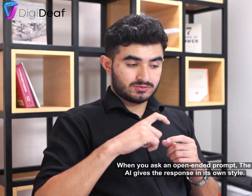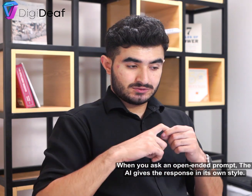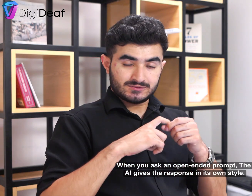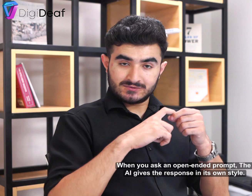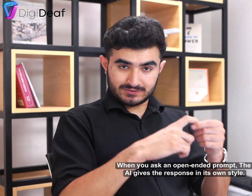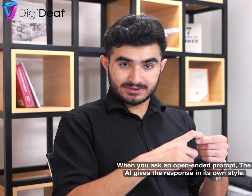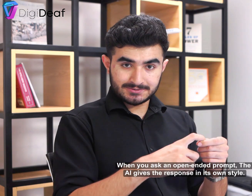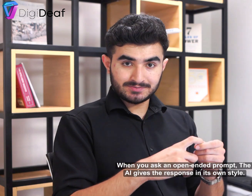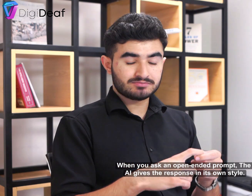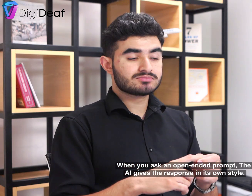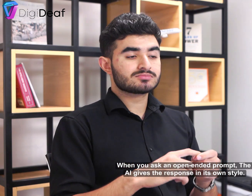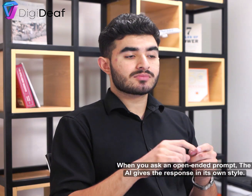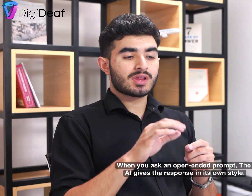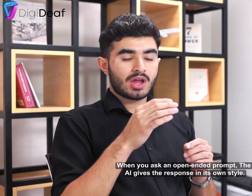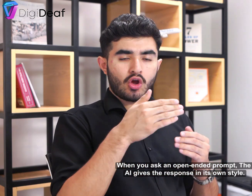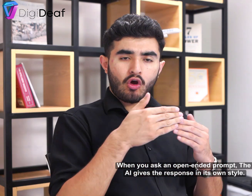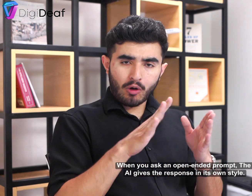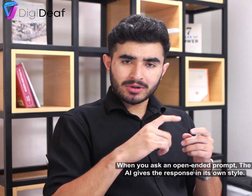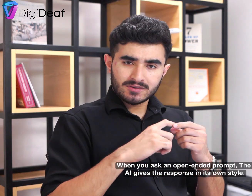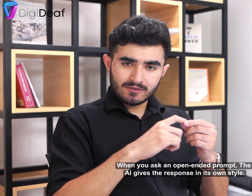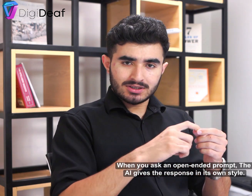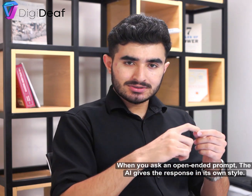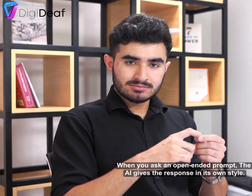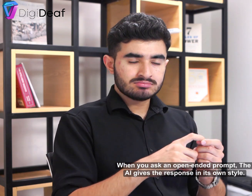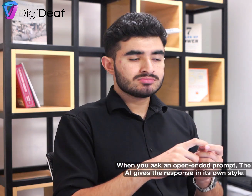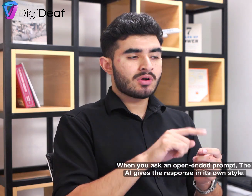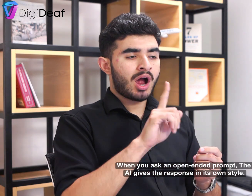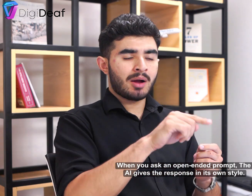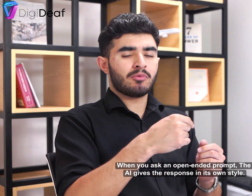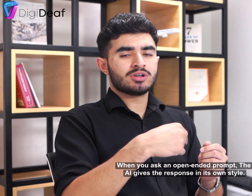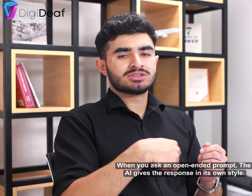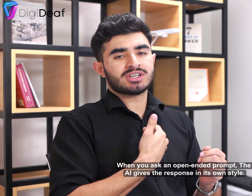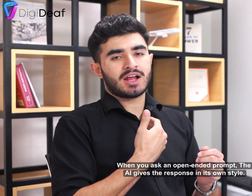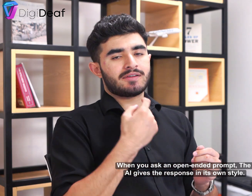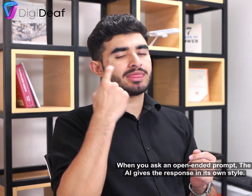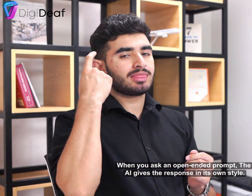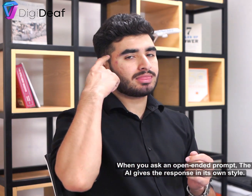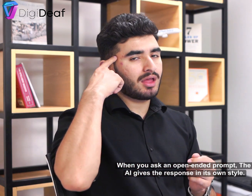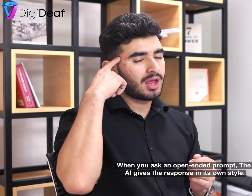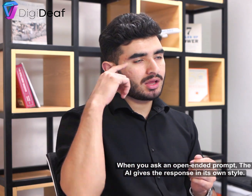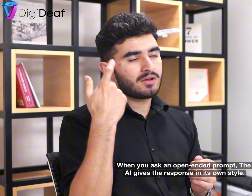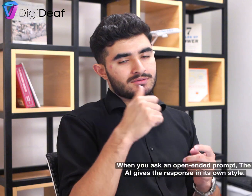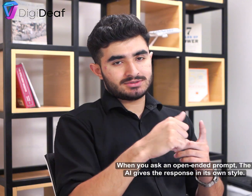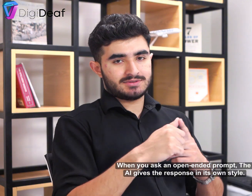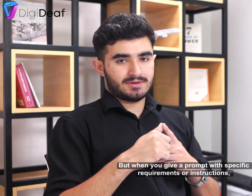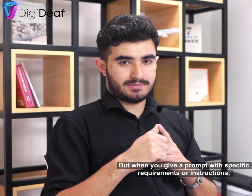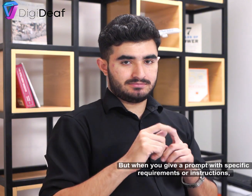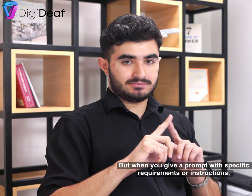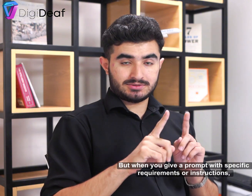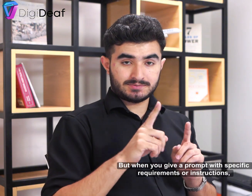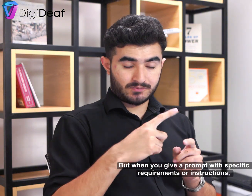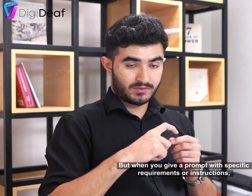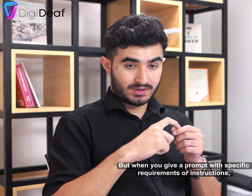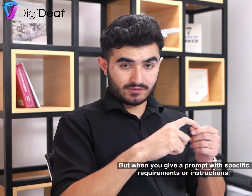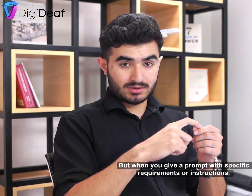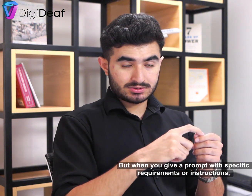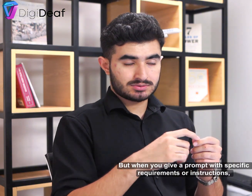When you ask an open-ended prompt, the AI gives the response in its own style. But when you give a prompt with